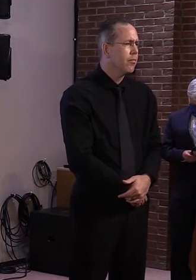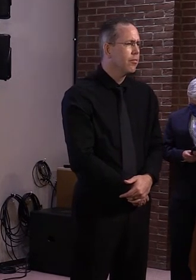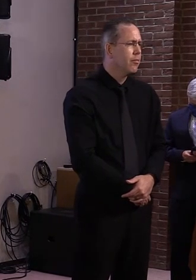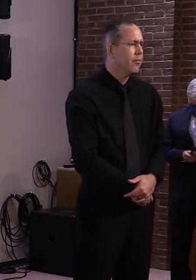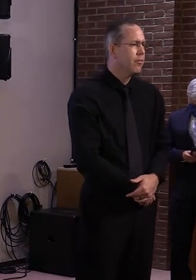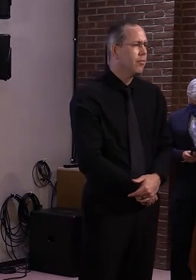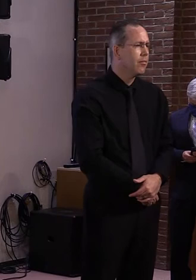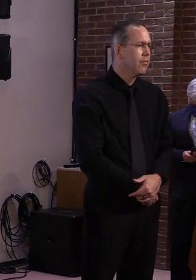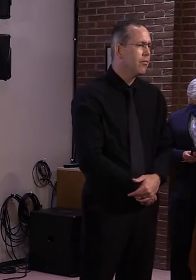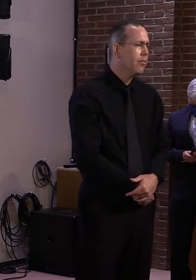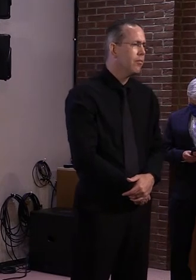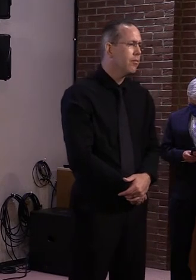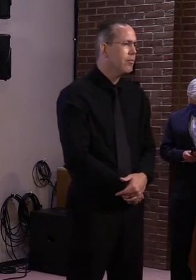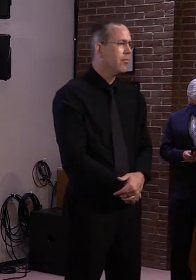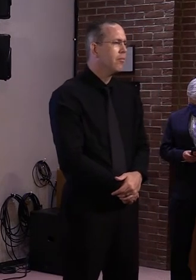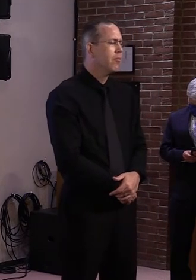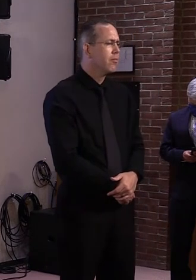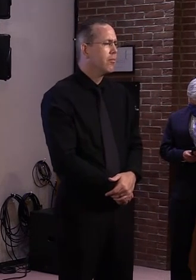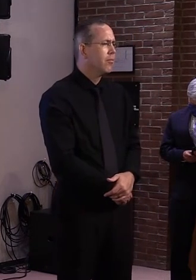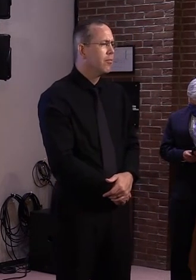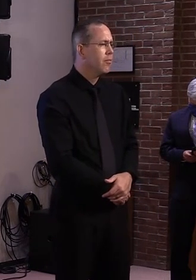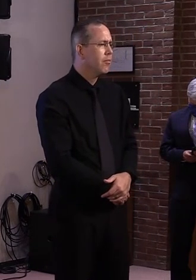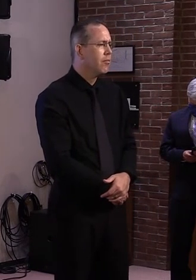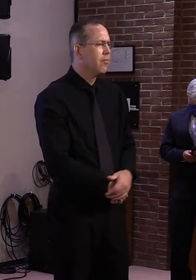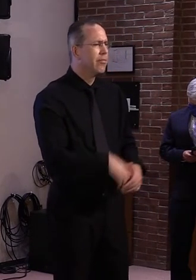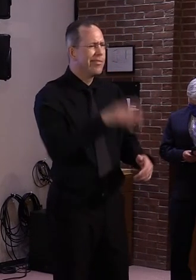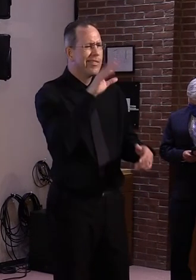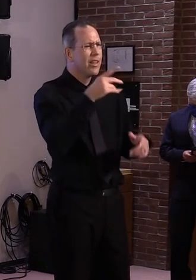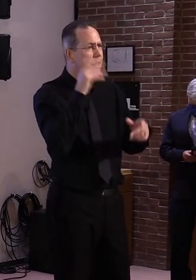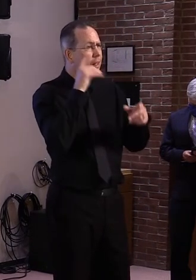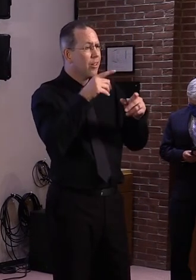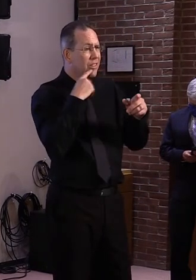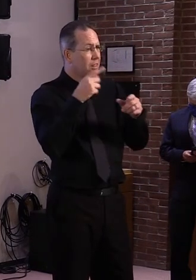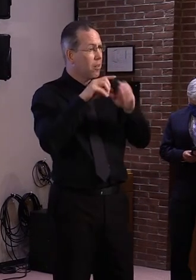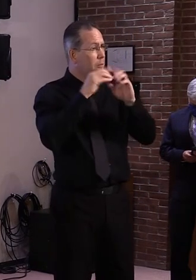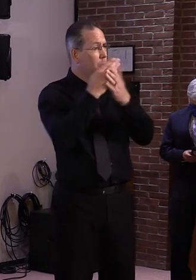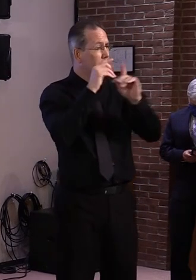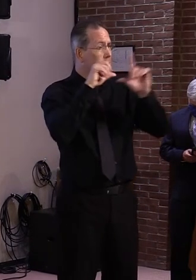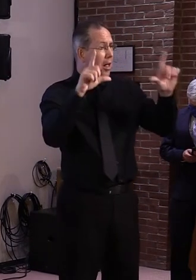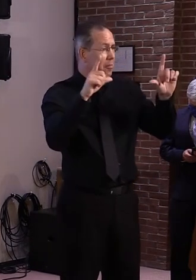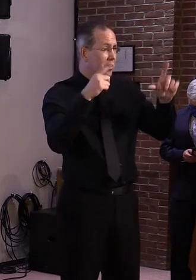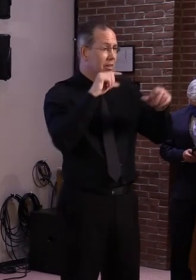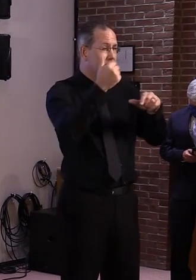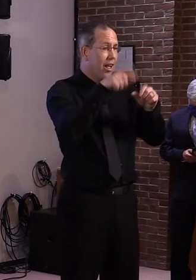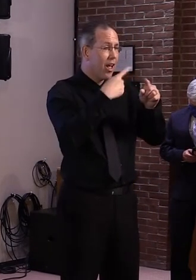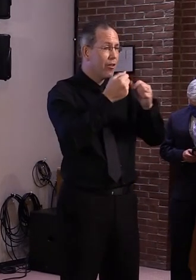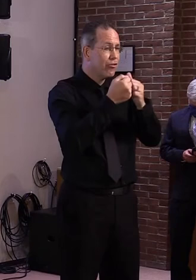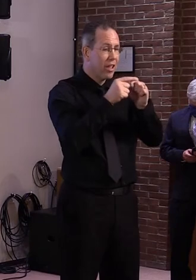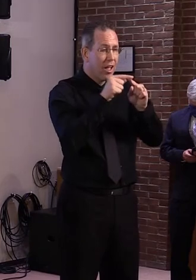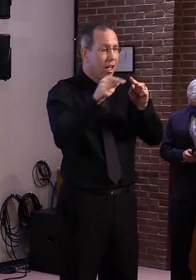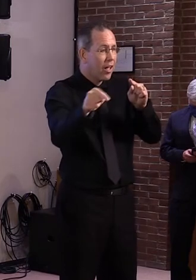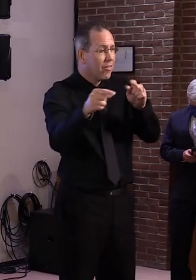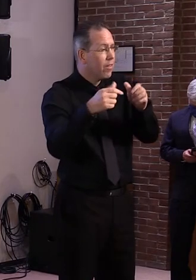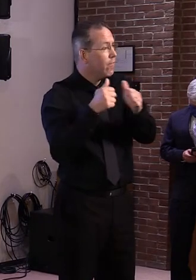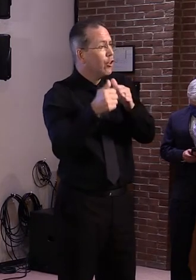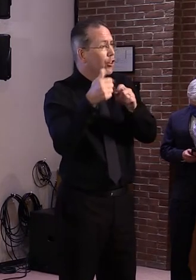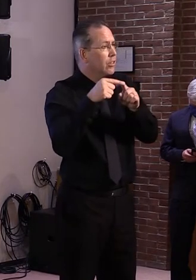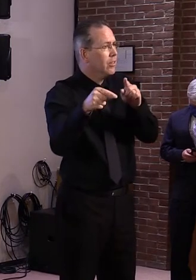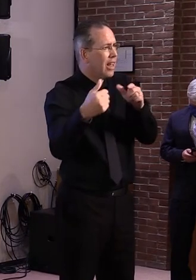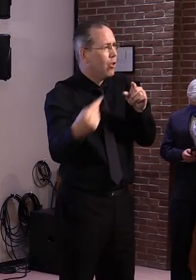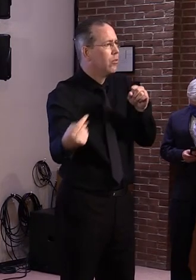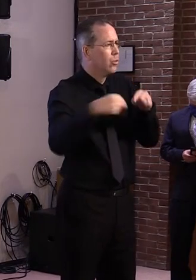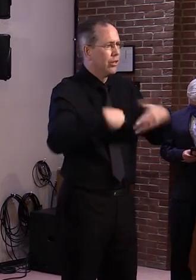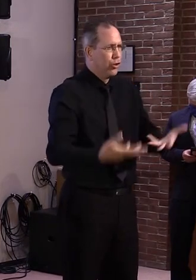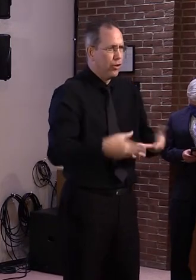guidelines for folks that are traveling by personal car when they're making stops, when they have to make a stop on the way? Yeah,